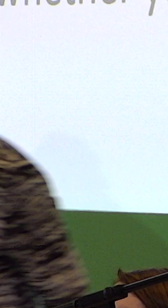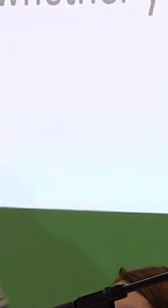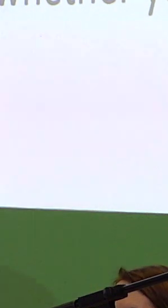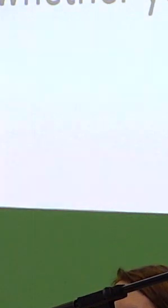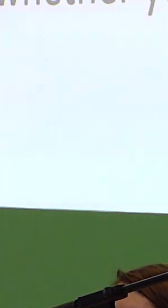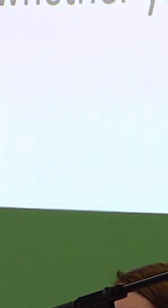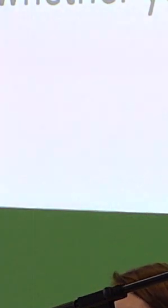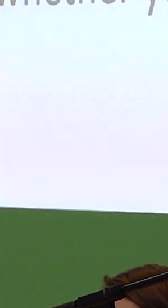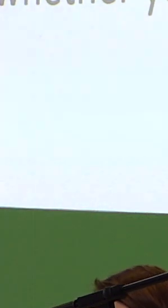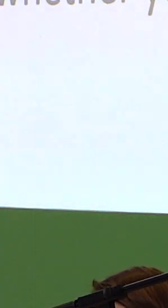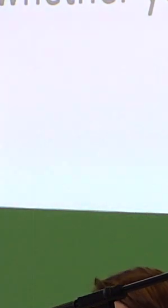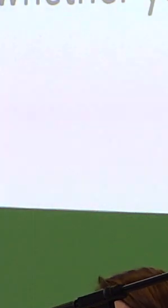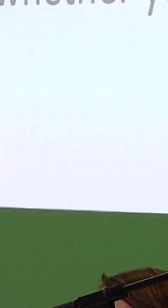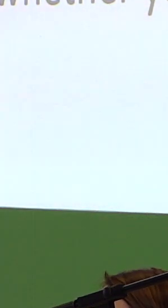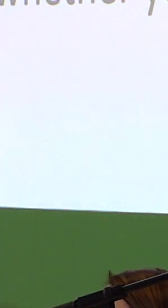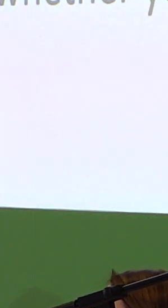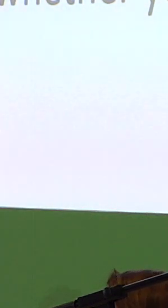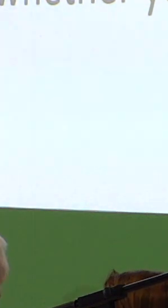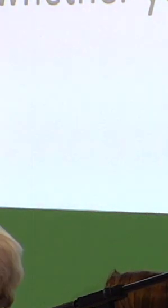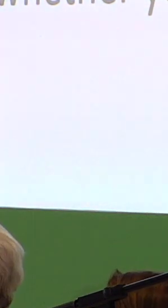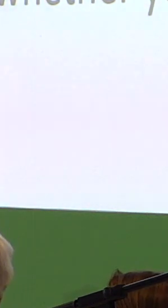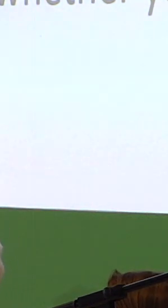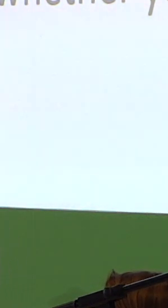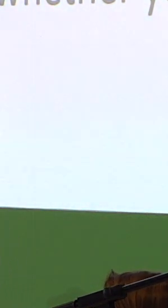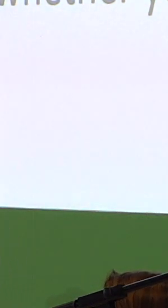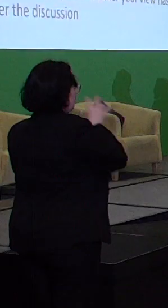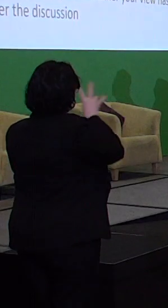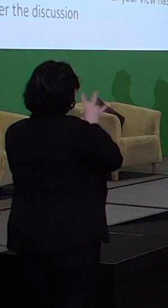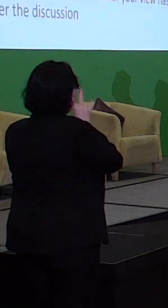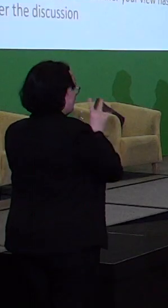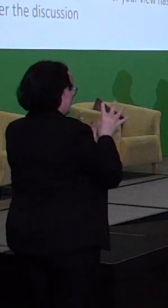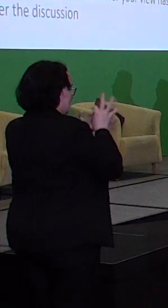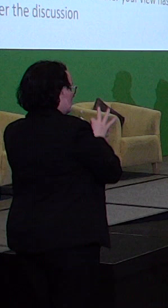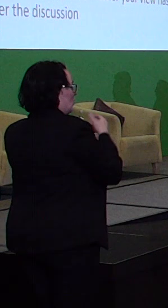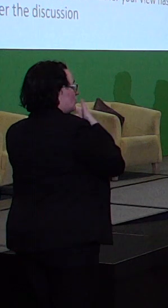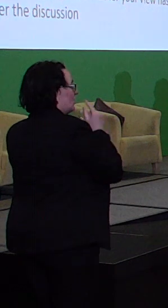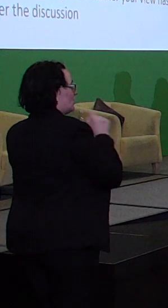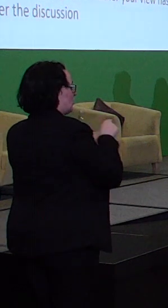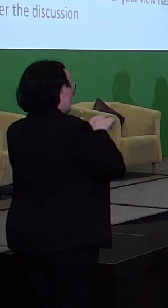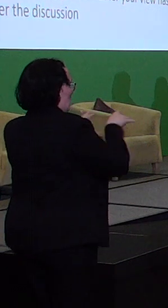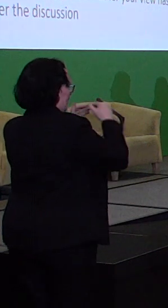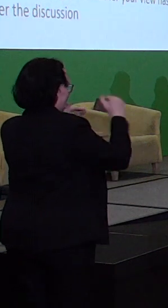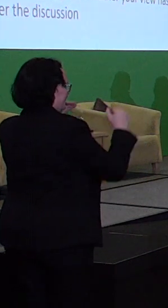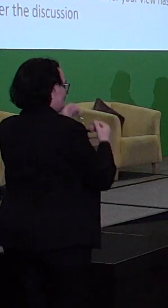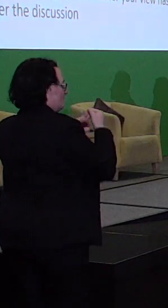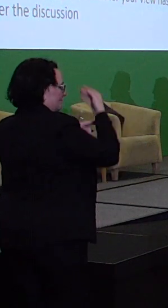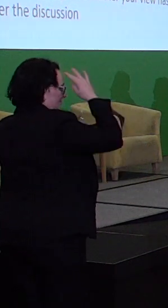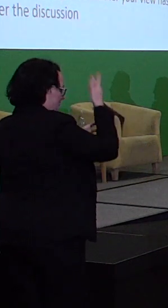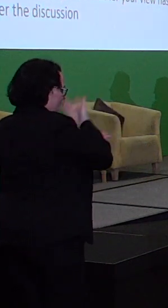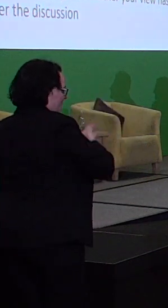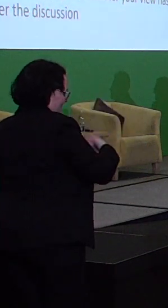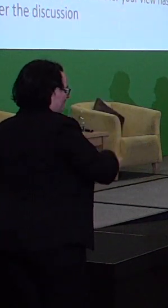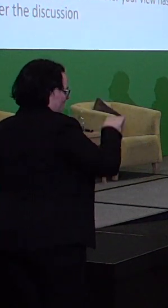1, in relation to the first question regarding gender inequality in Ireland, there was a unanimous